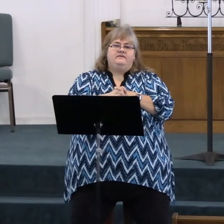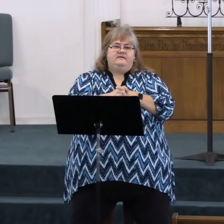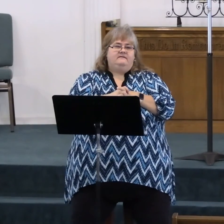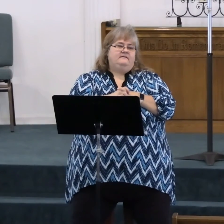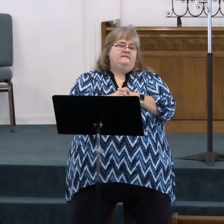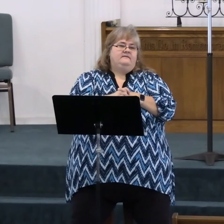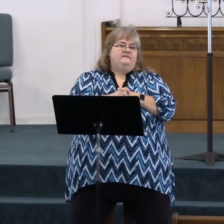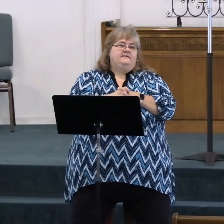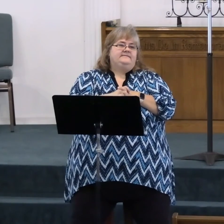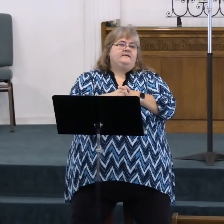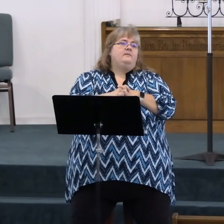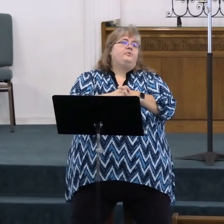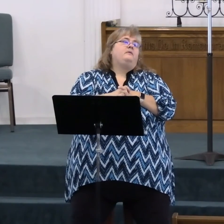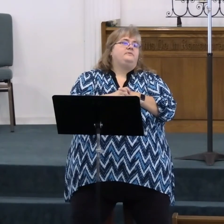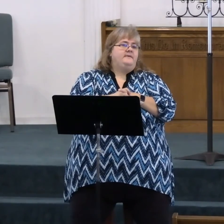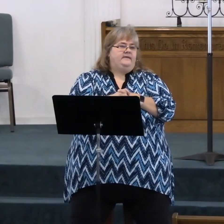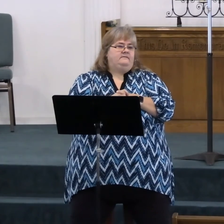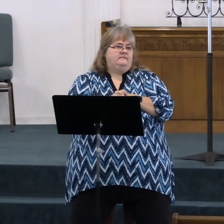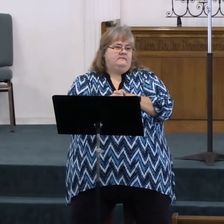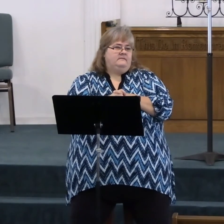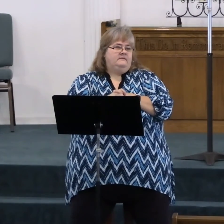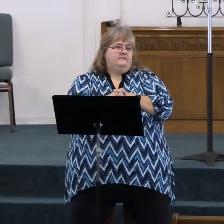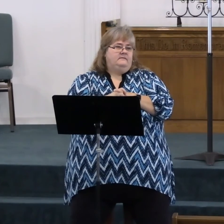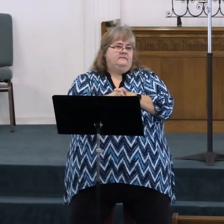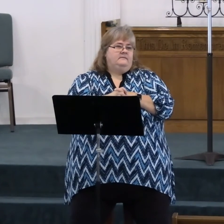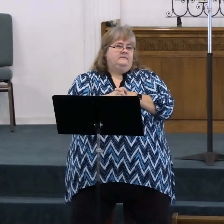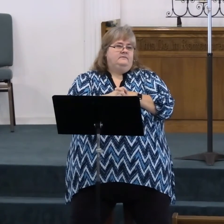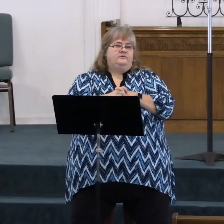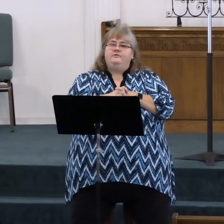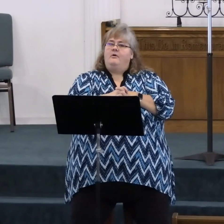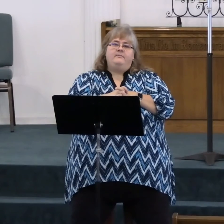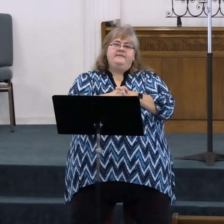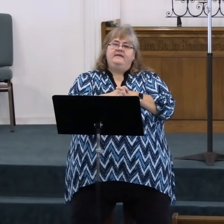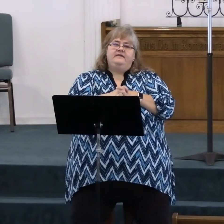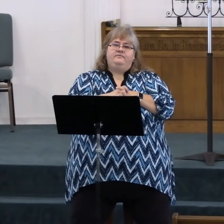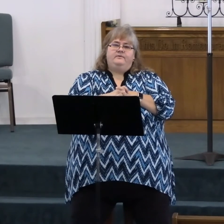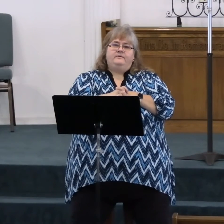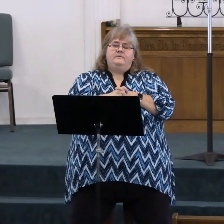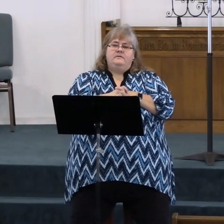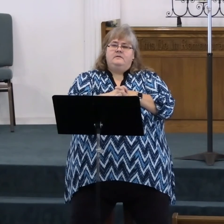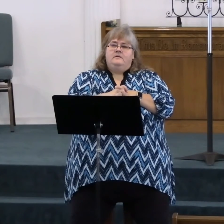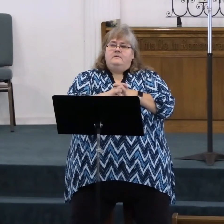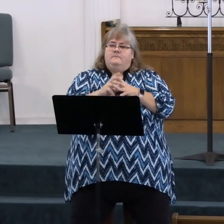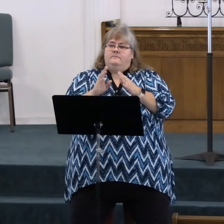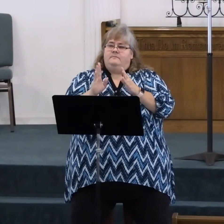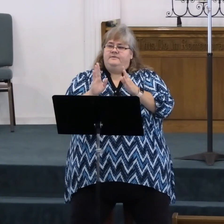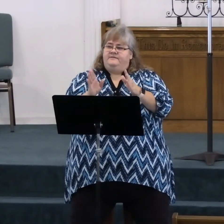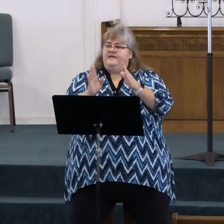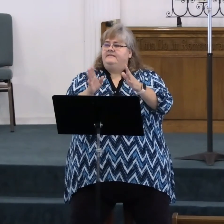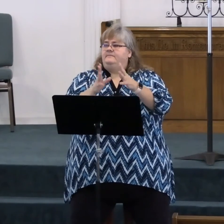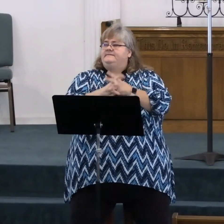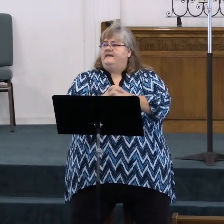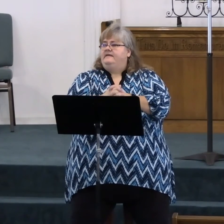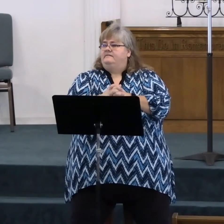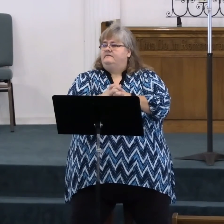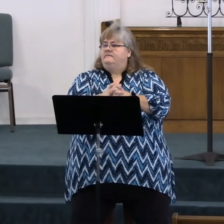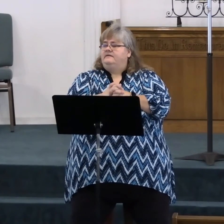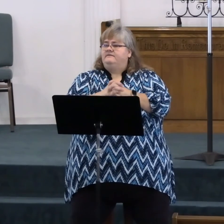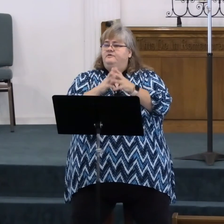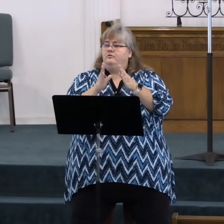you. Say, come pray with me. There's no harm in that neither. But the thing that I'm saying, if the